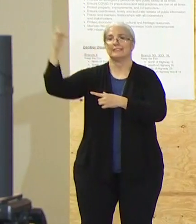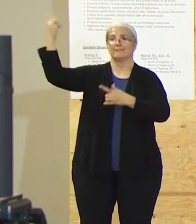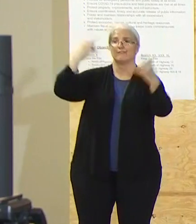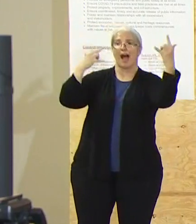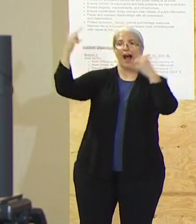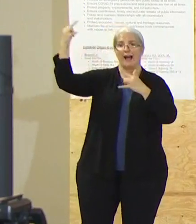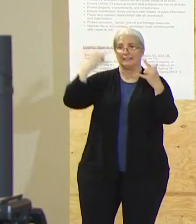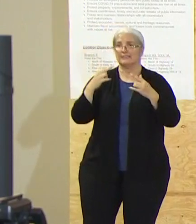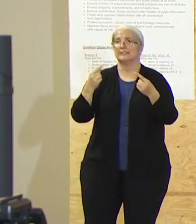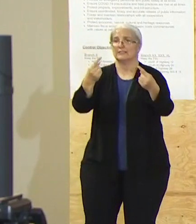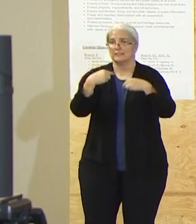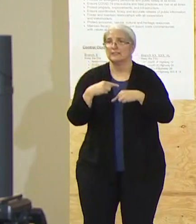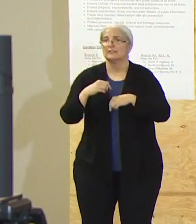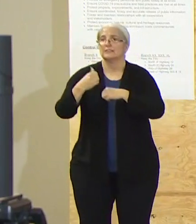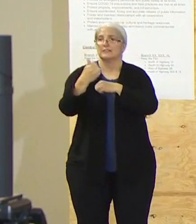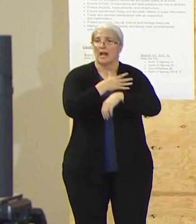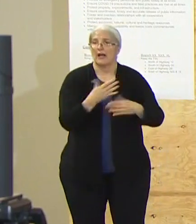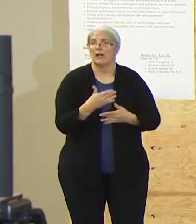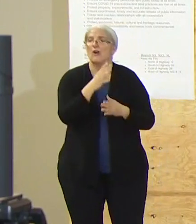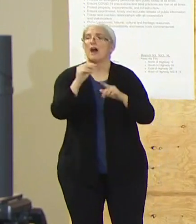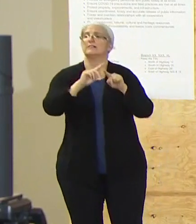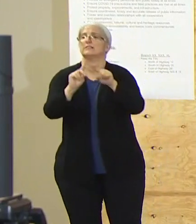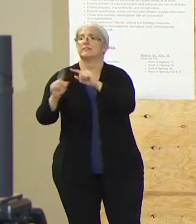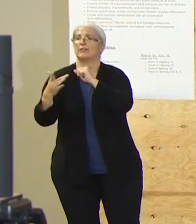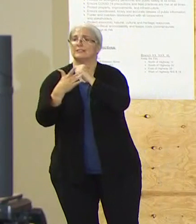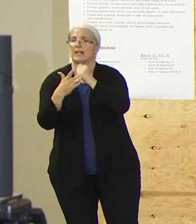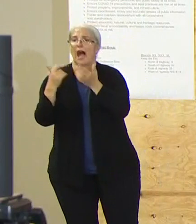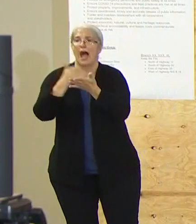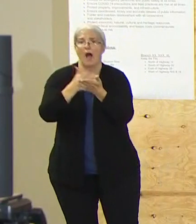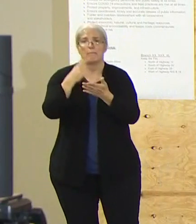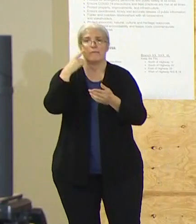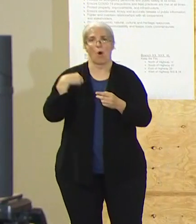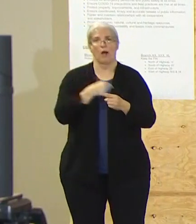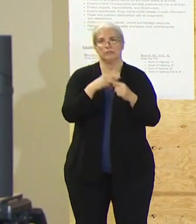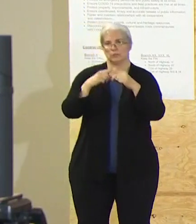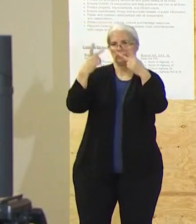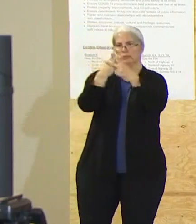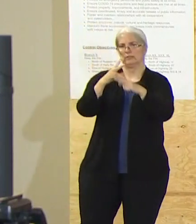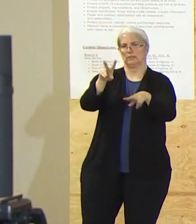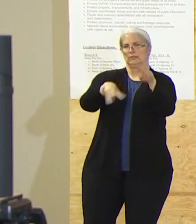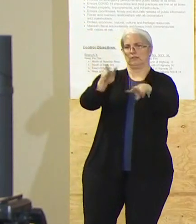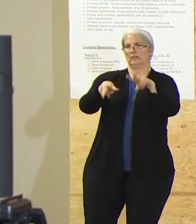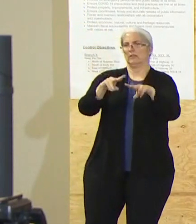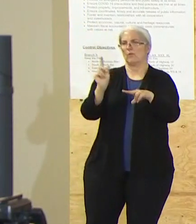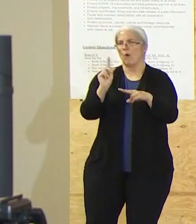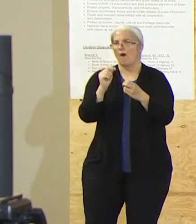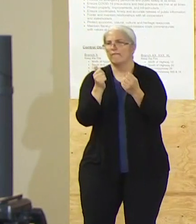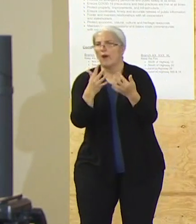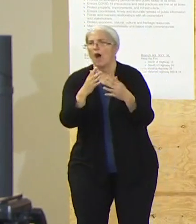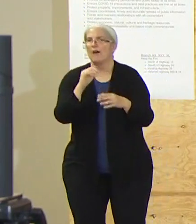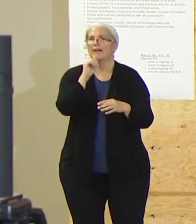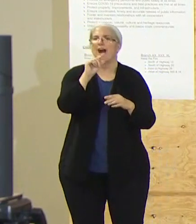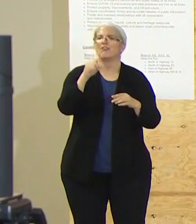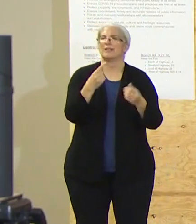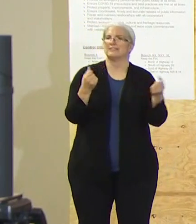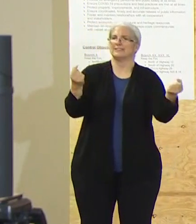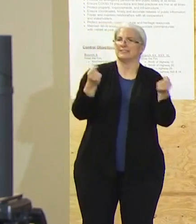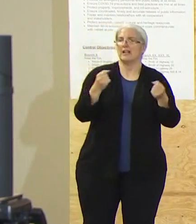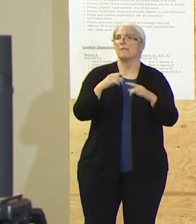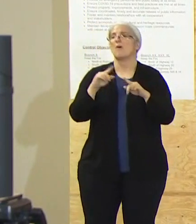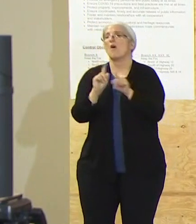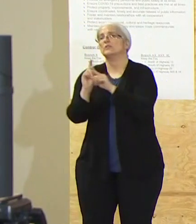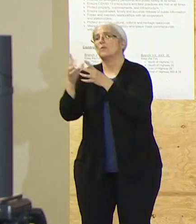some technical assistance in terms of analytics, not just engines. Let me thank Governor Abbott of Texas for